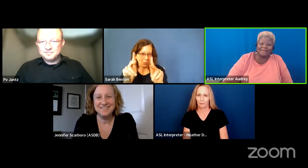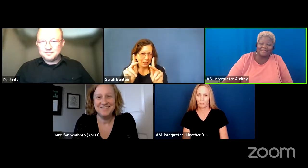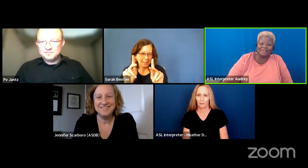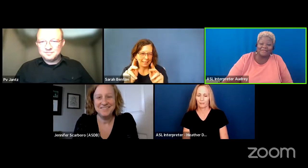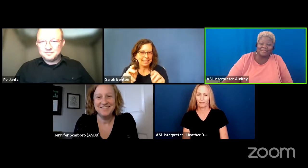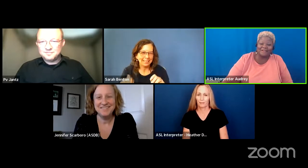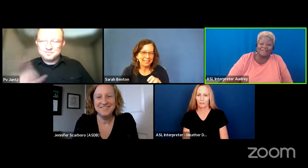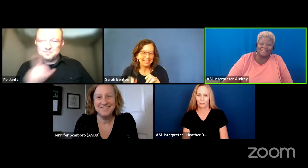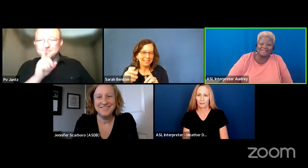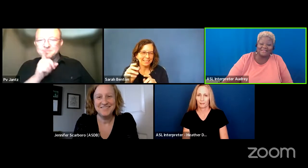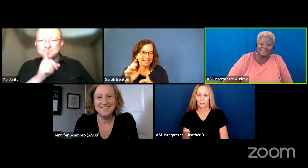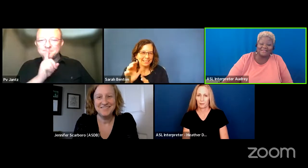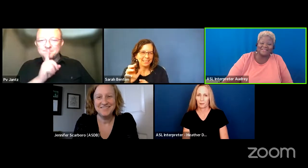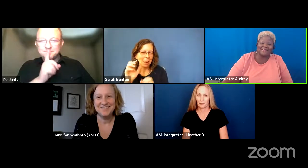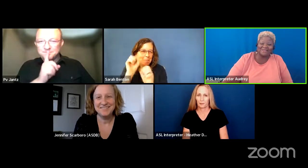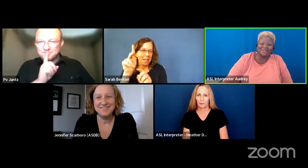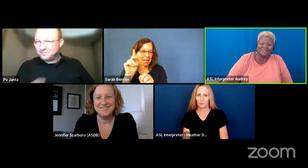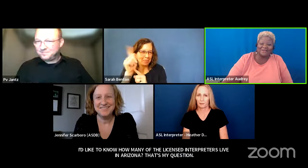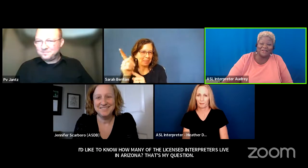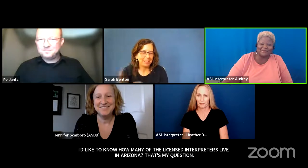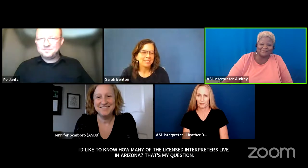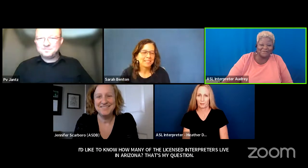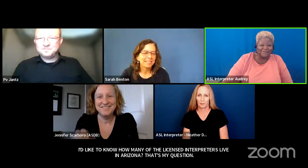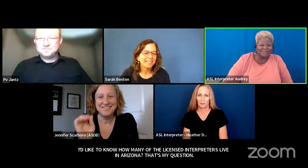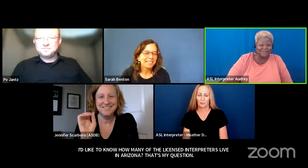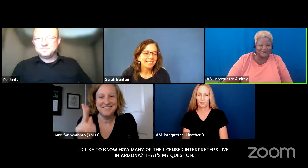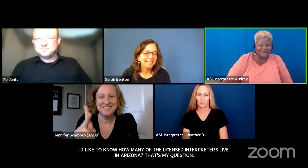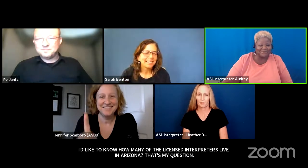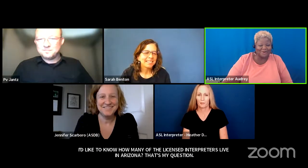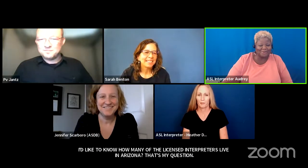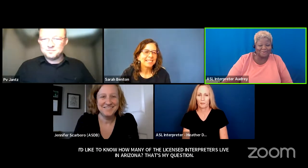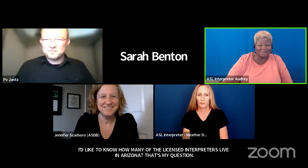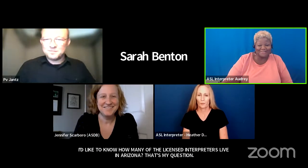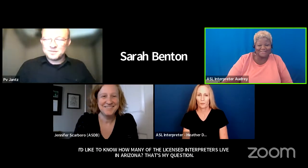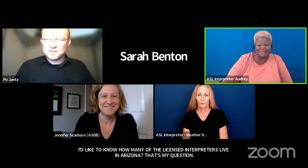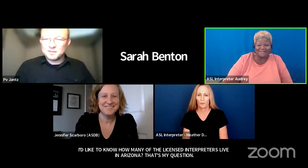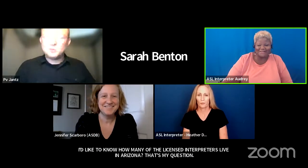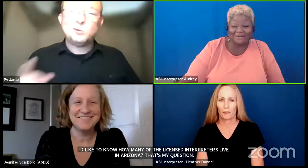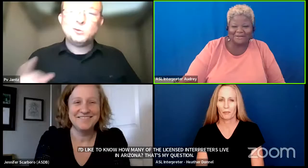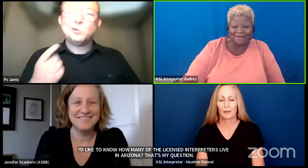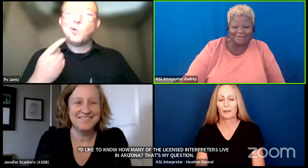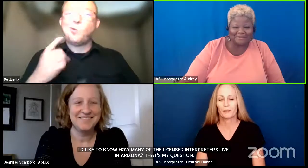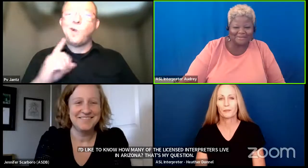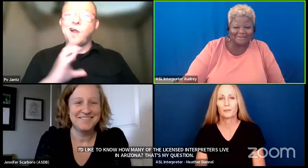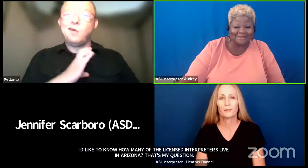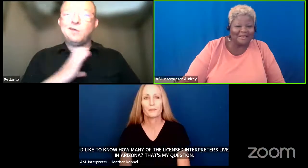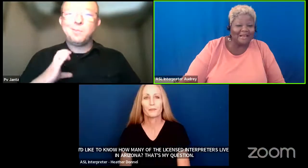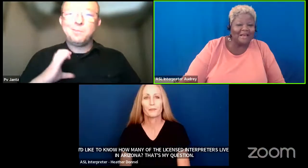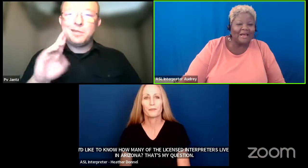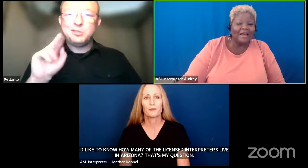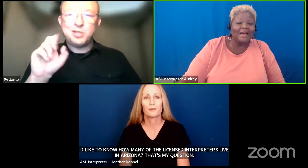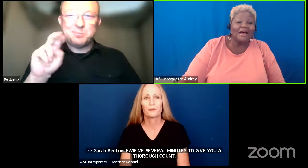Give me several minutes to give you a thorough count. Sure, one moment, please. No problem.